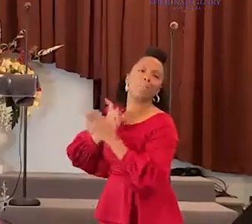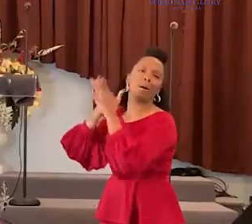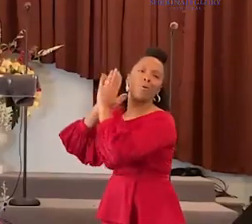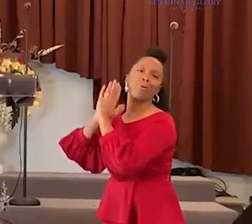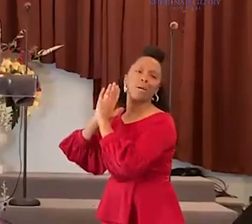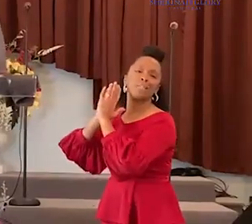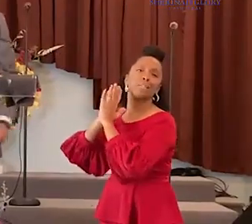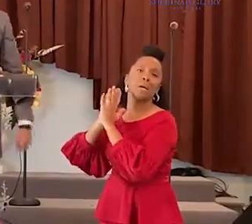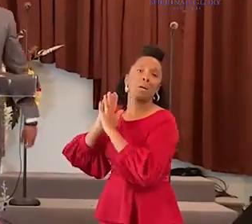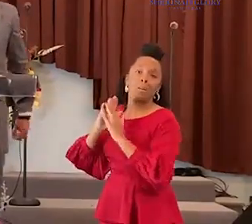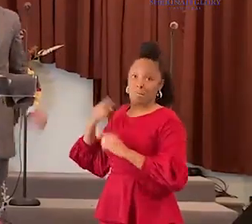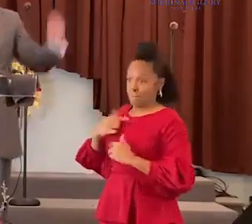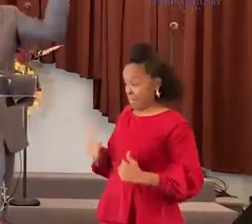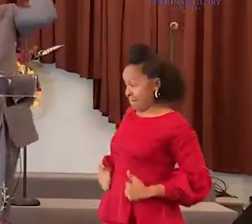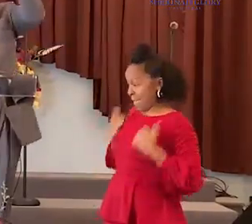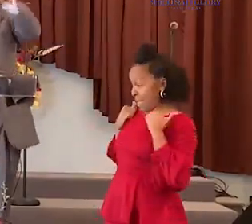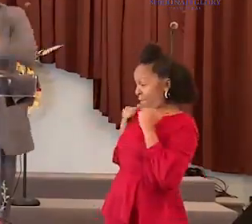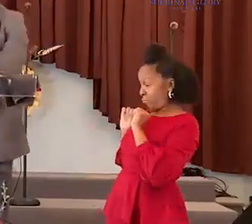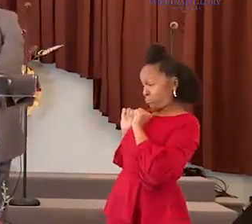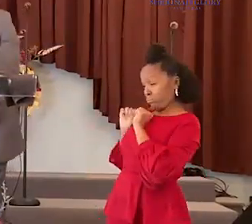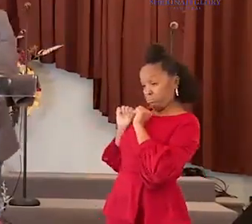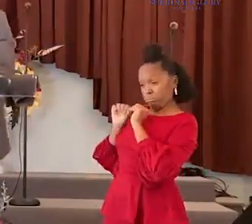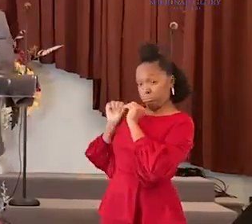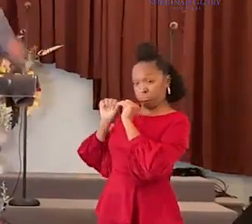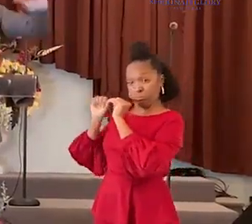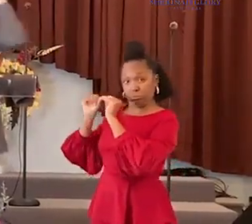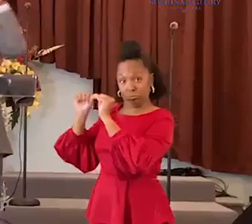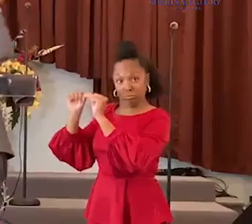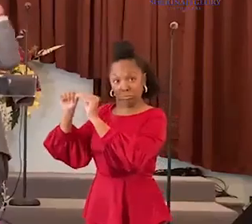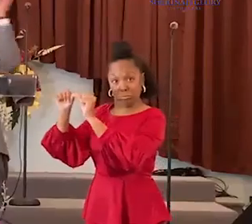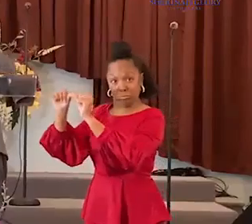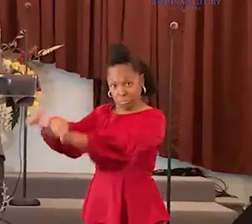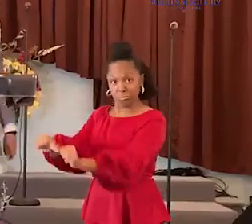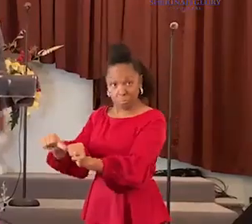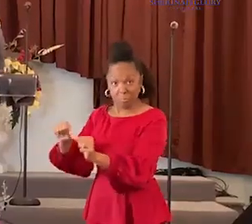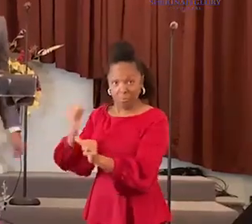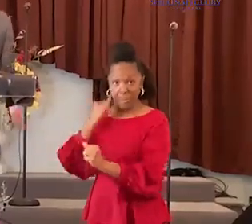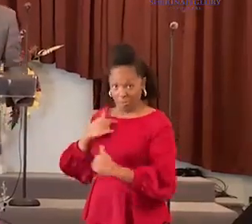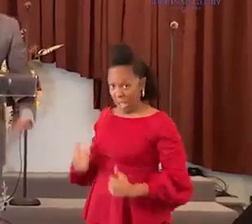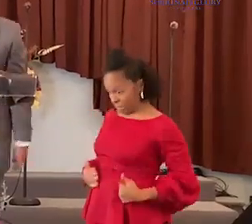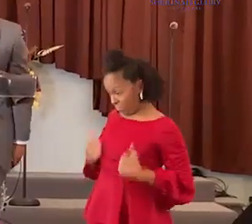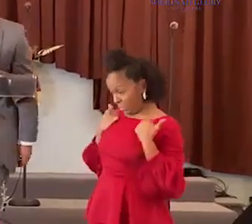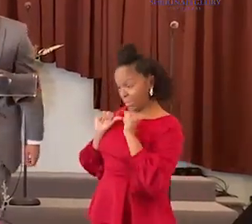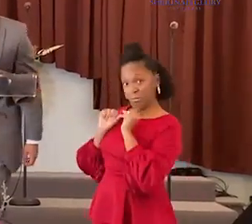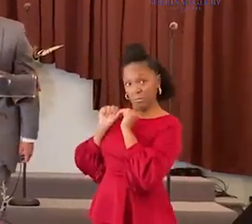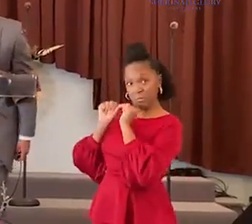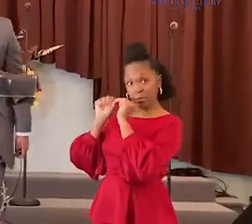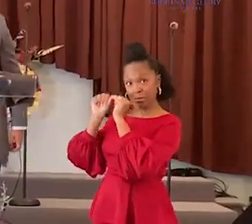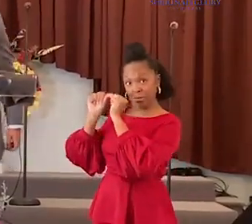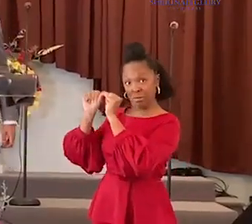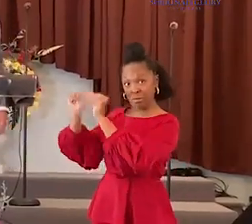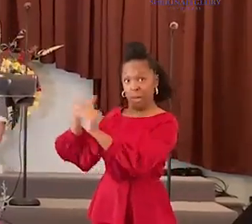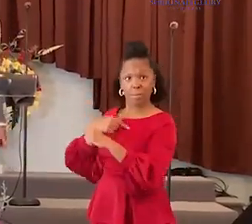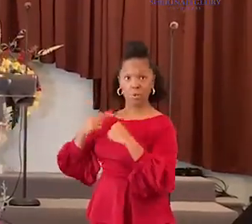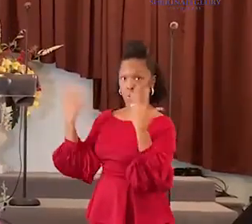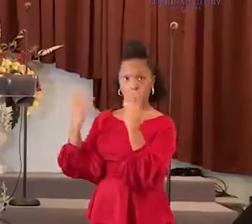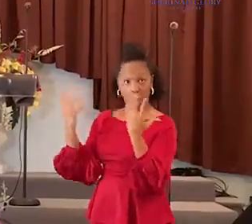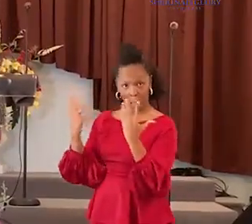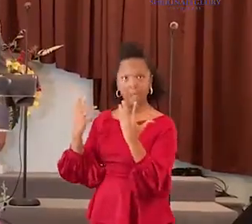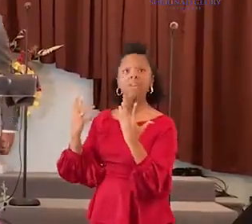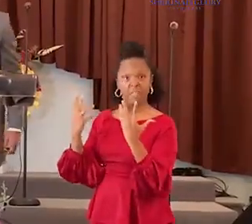Long as I live, long as I live, but now, long as I live,